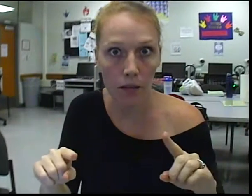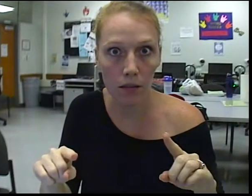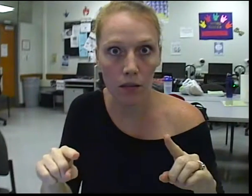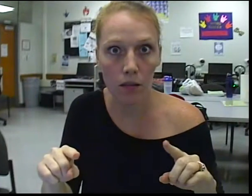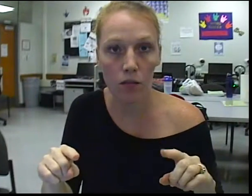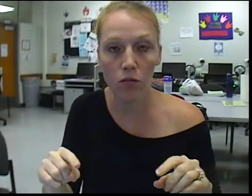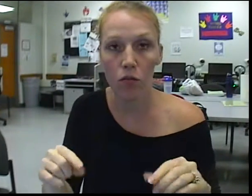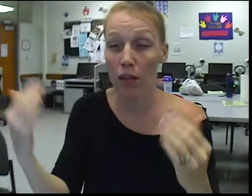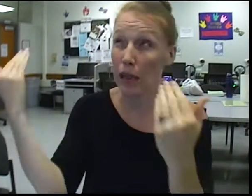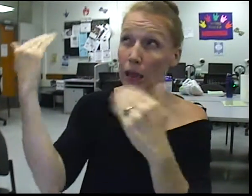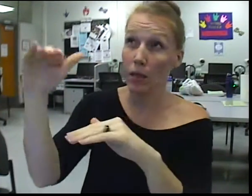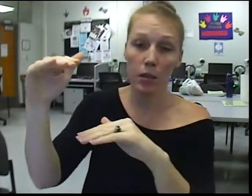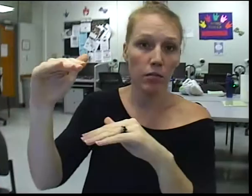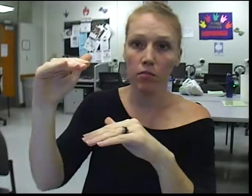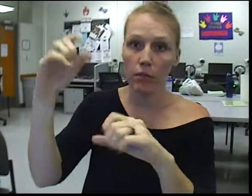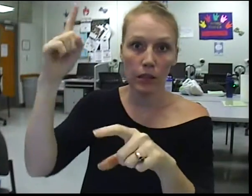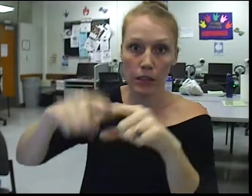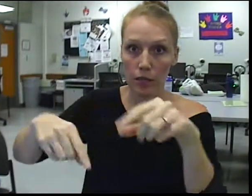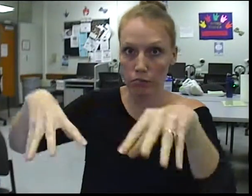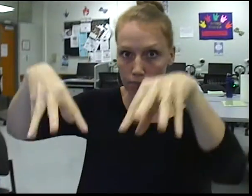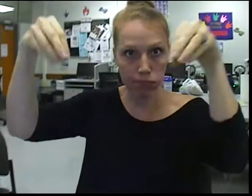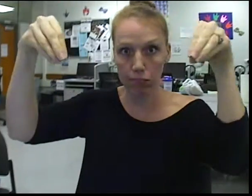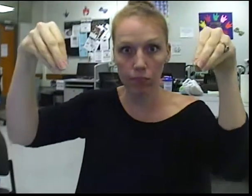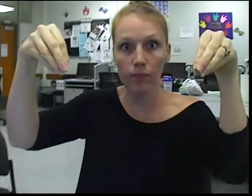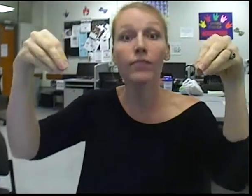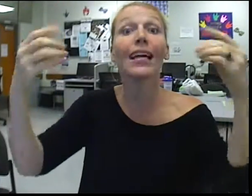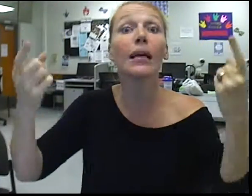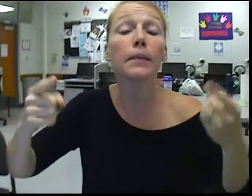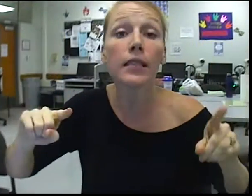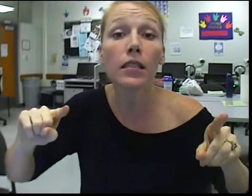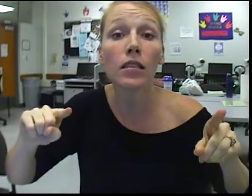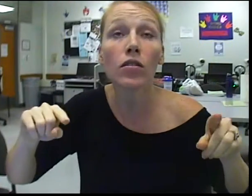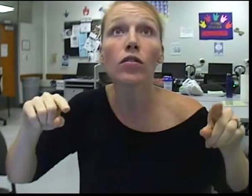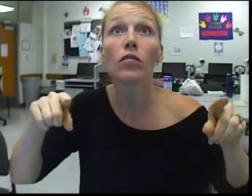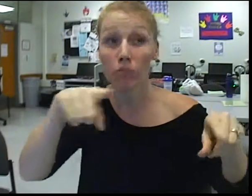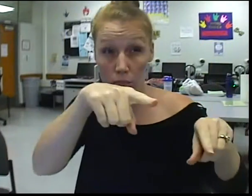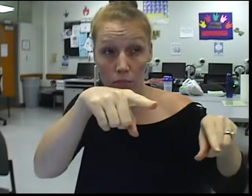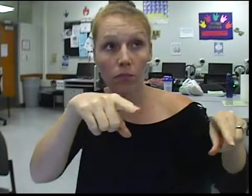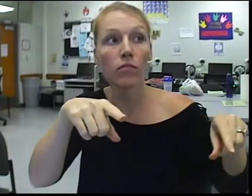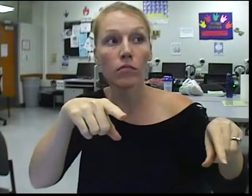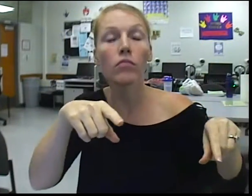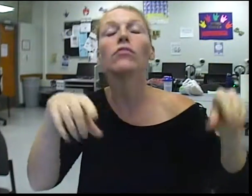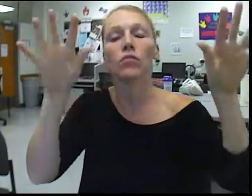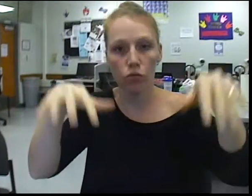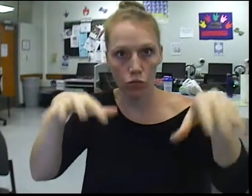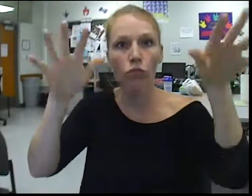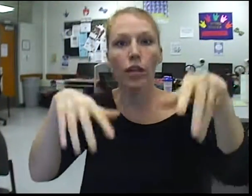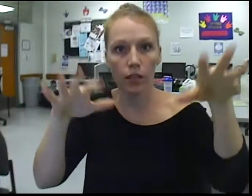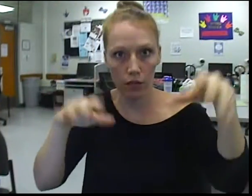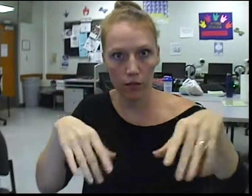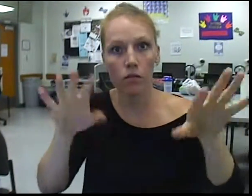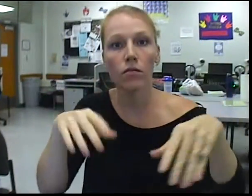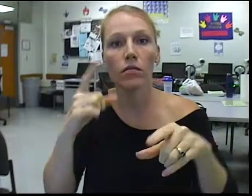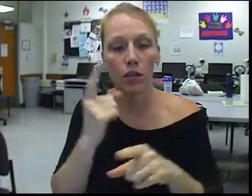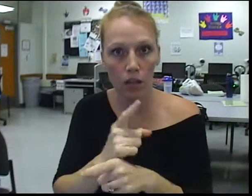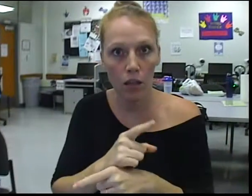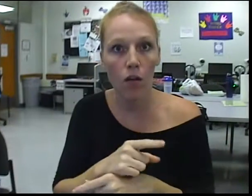Jim? It rains. Or you get a rapid temperature change and suddenly